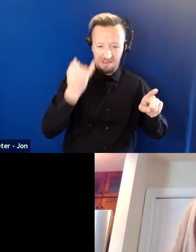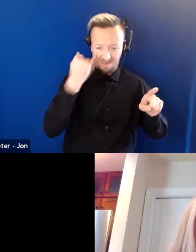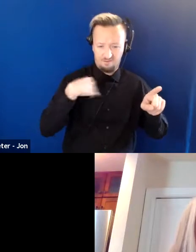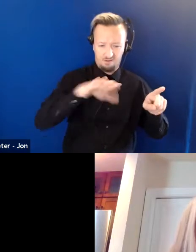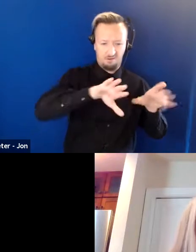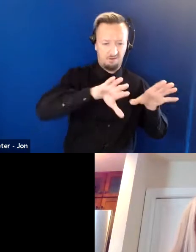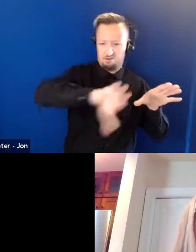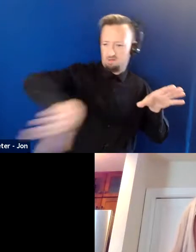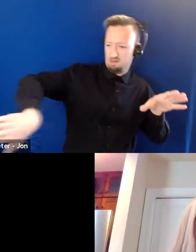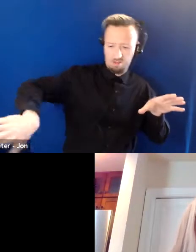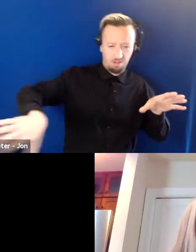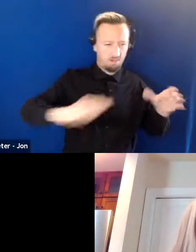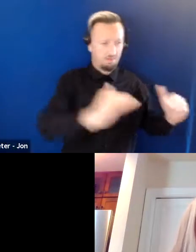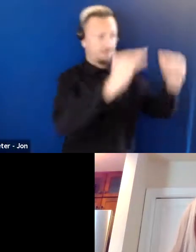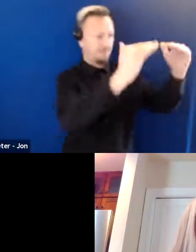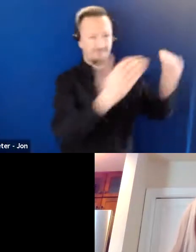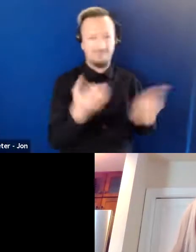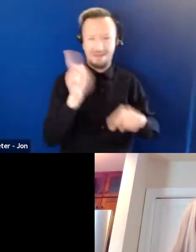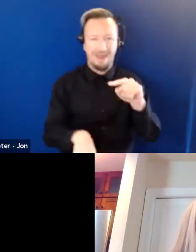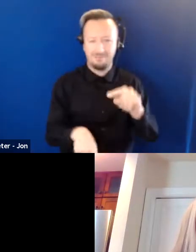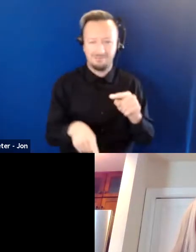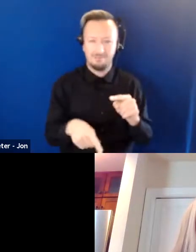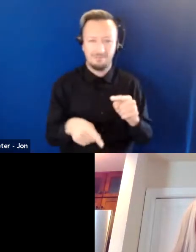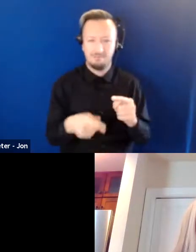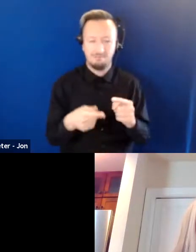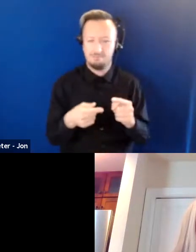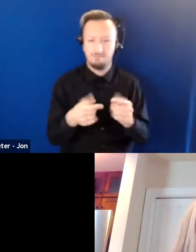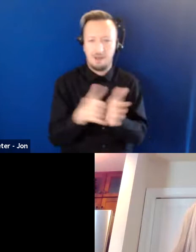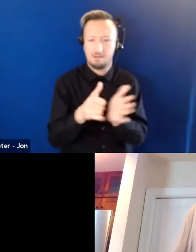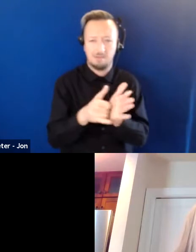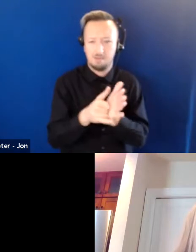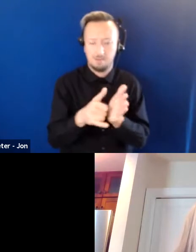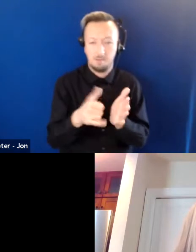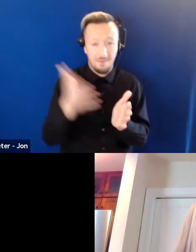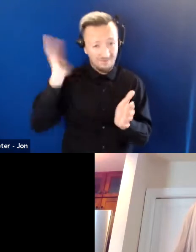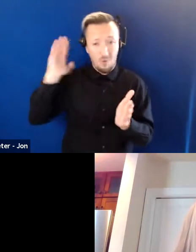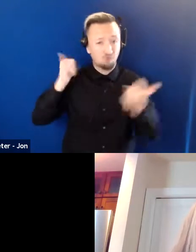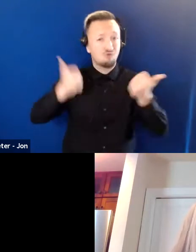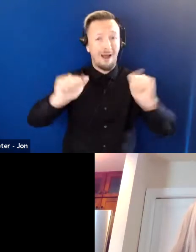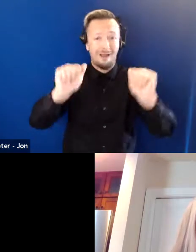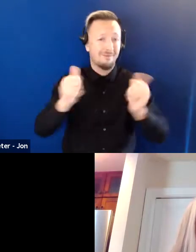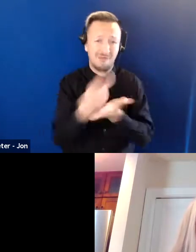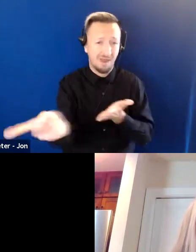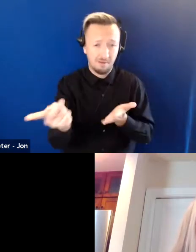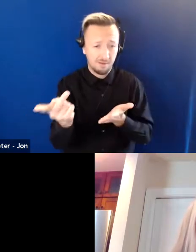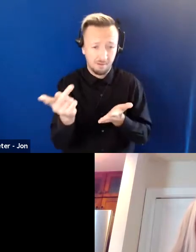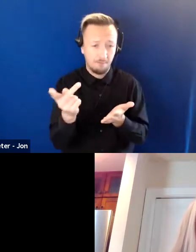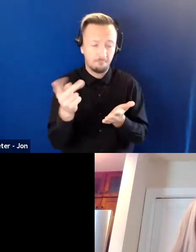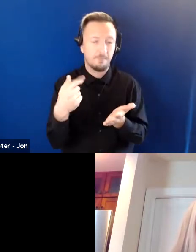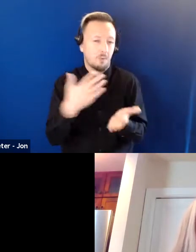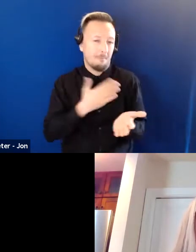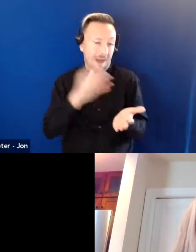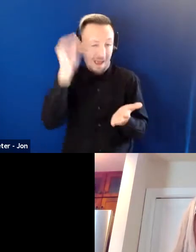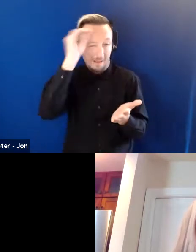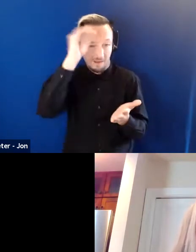We've tried that and it doesn't work. So we need to, in my opinion, we need to continue